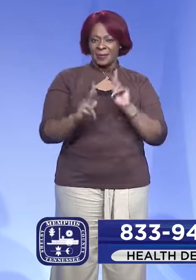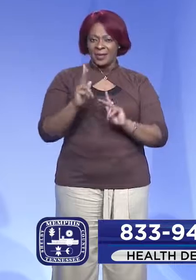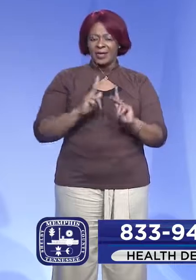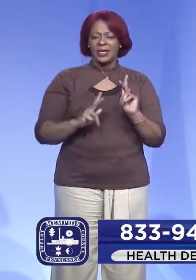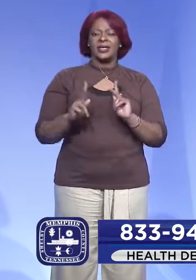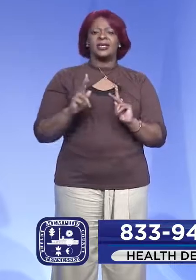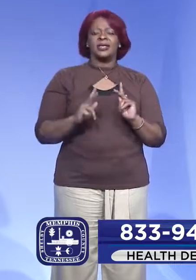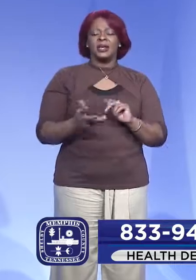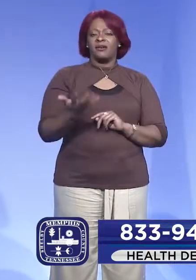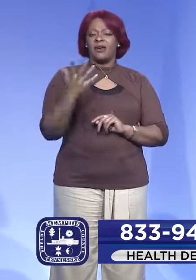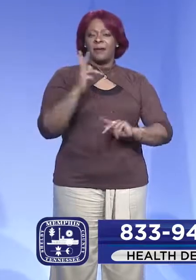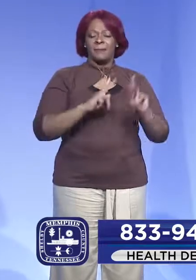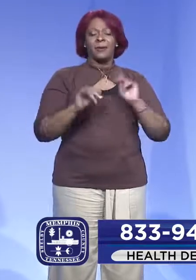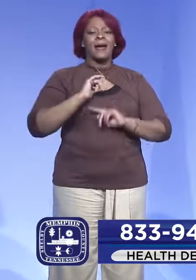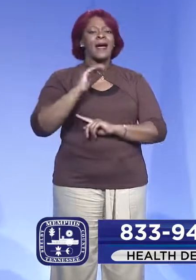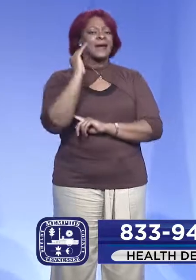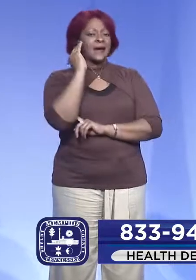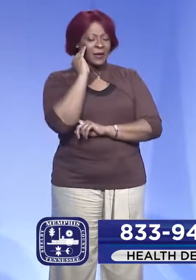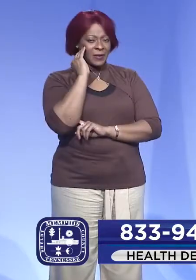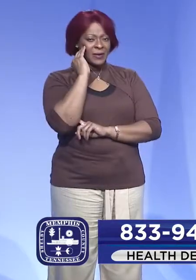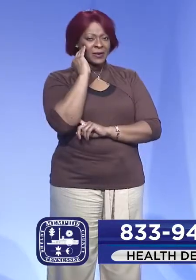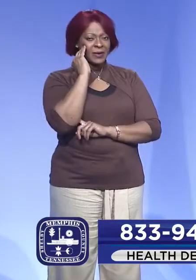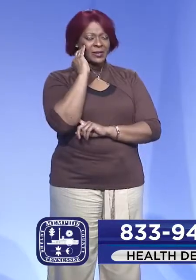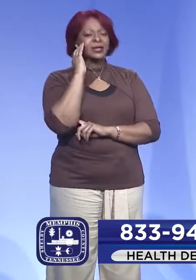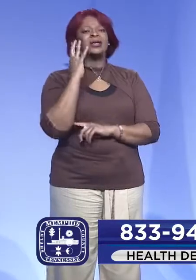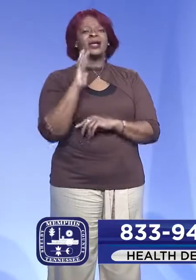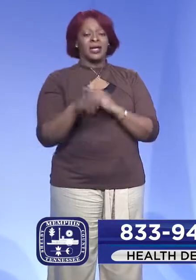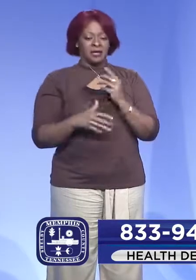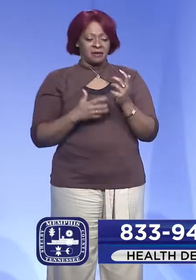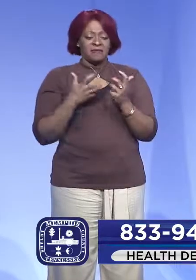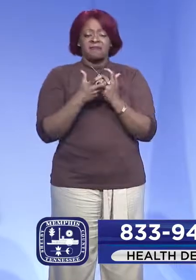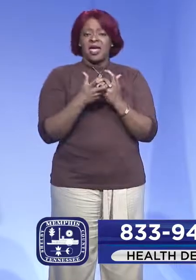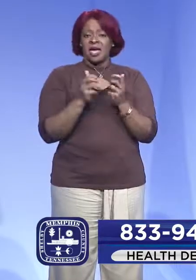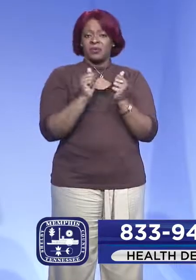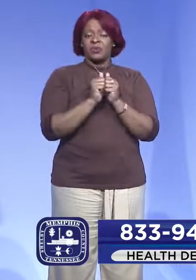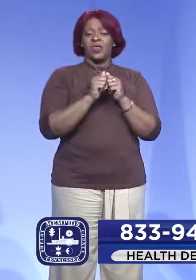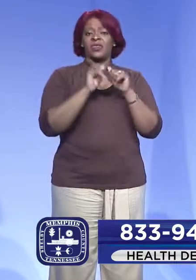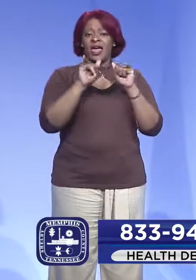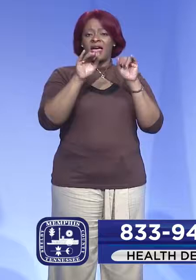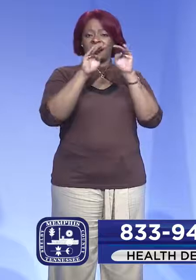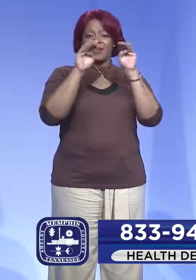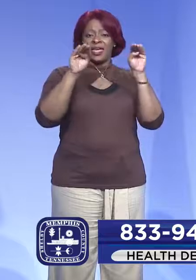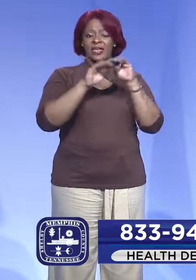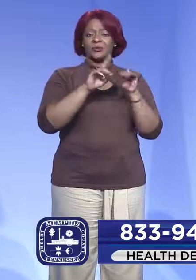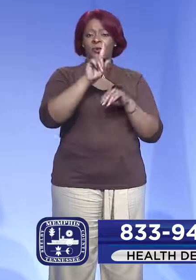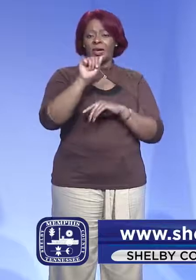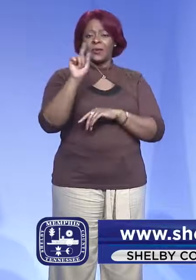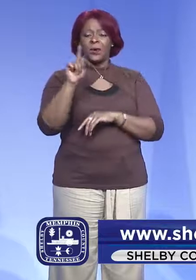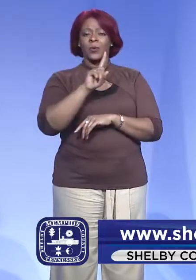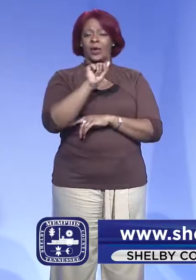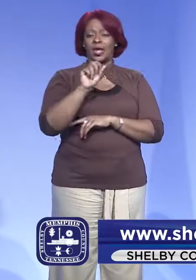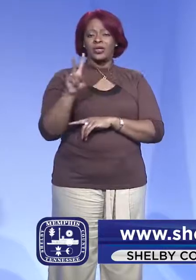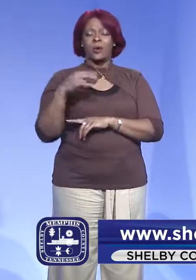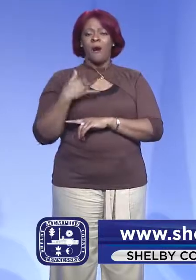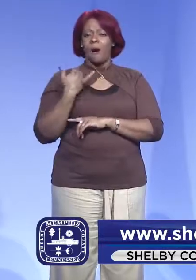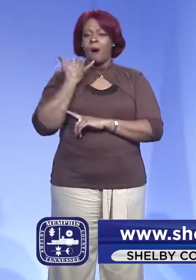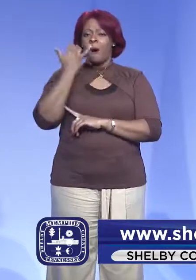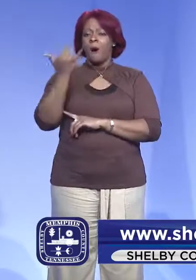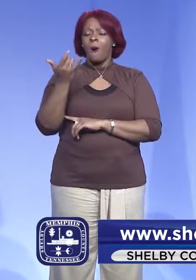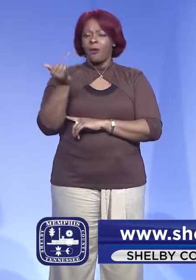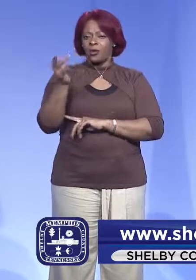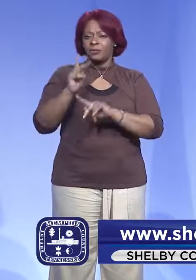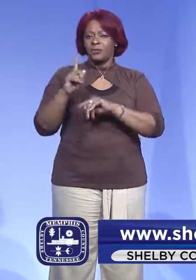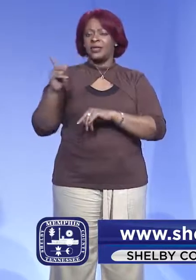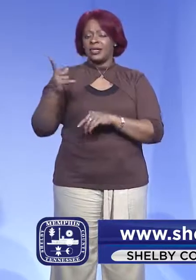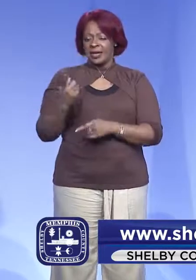And 5 people who I know fit into the current phases. And I called them for that reason. And